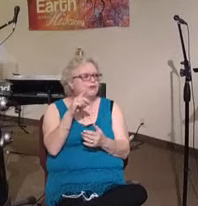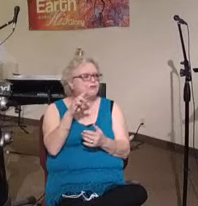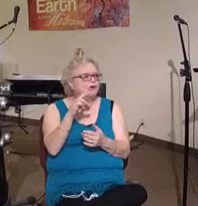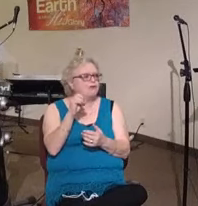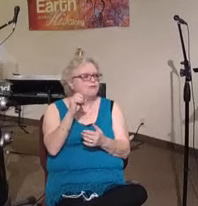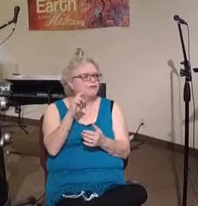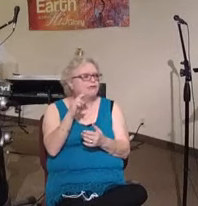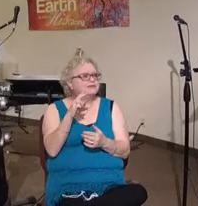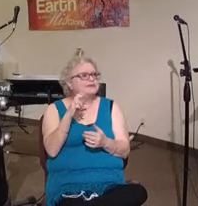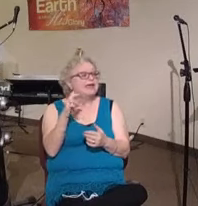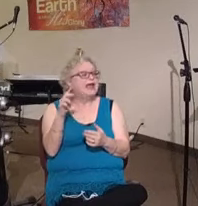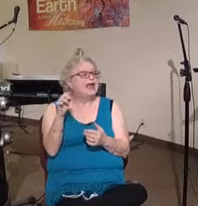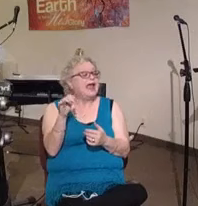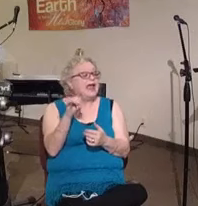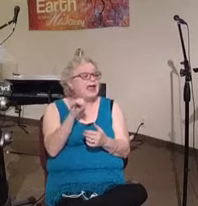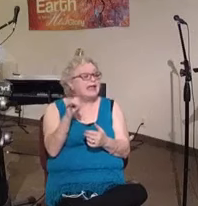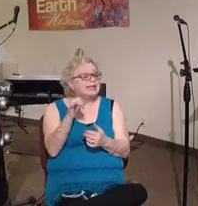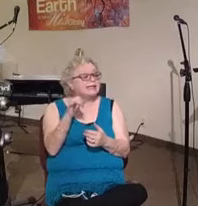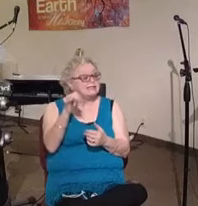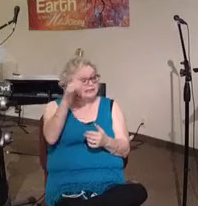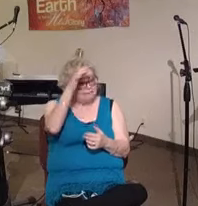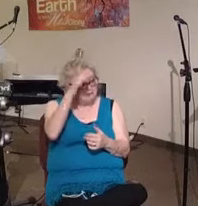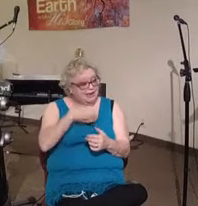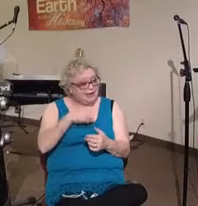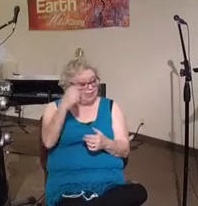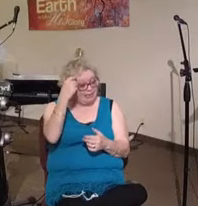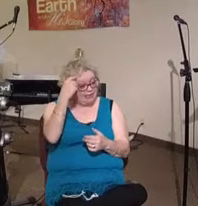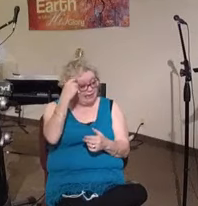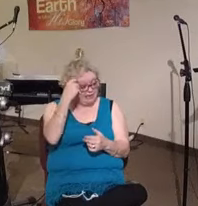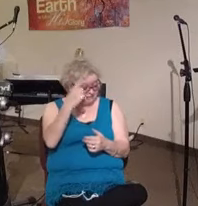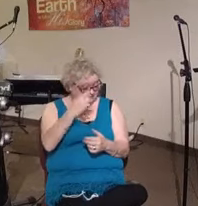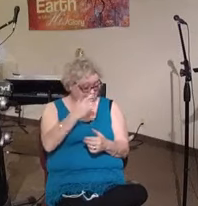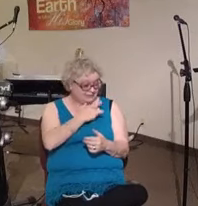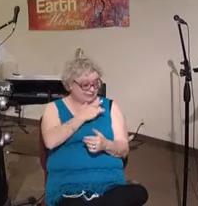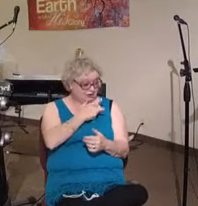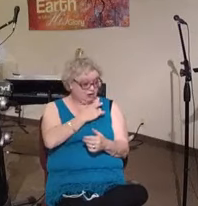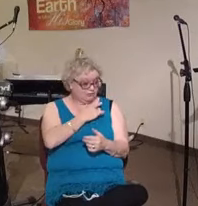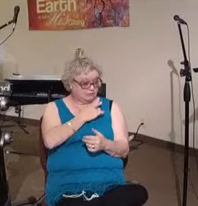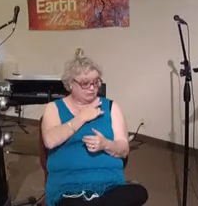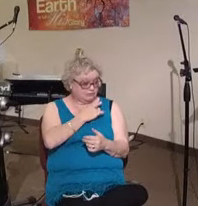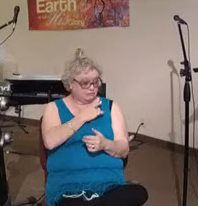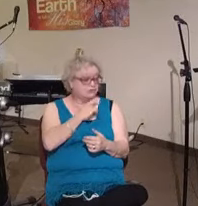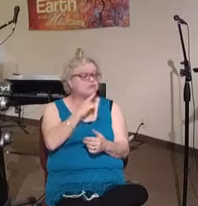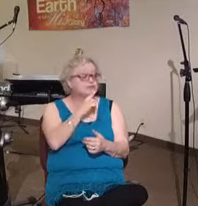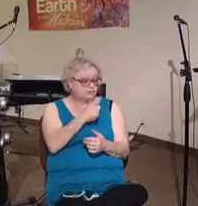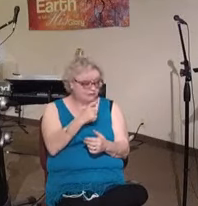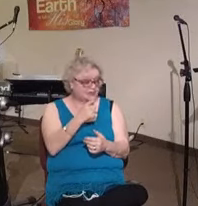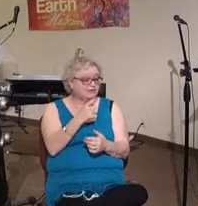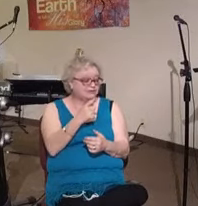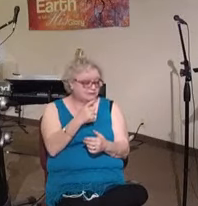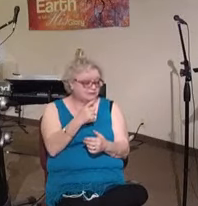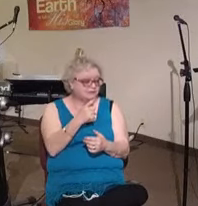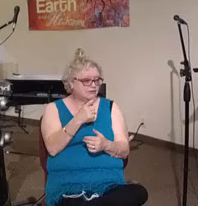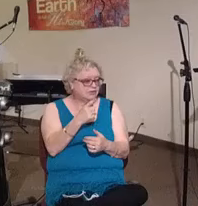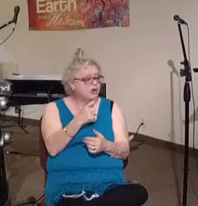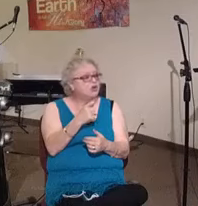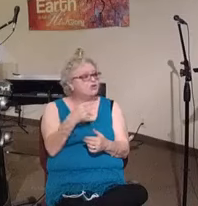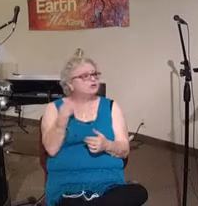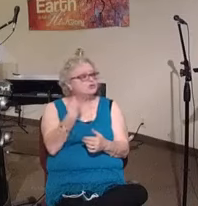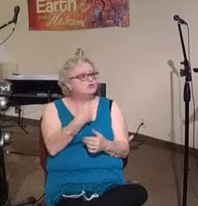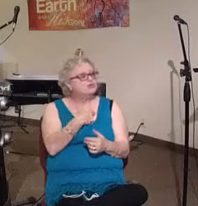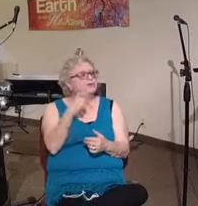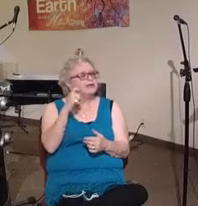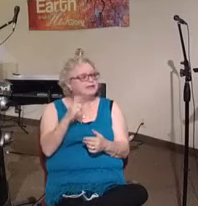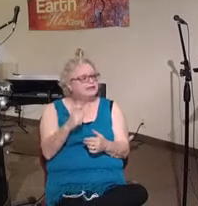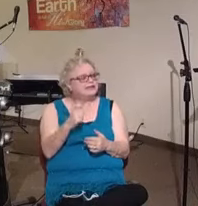23:7, as a man thinketh in his heart, so he is. So we've got